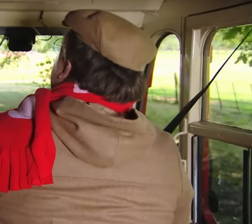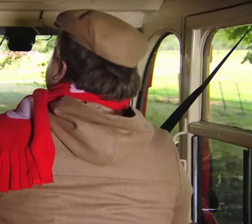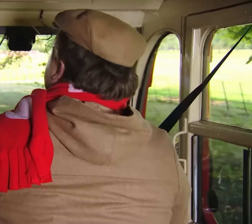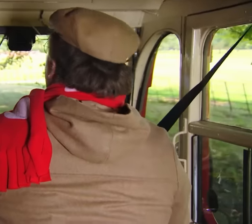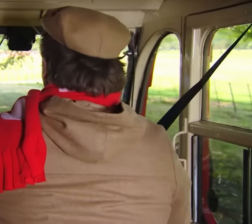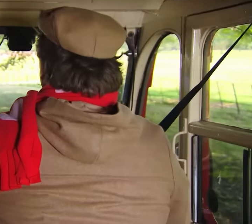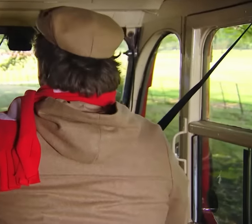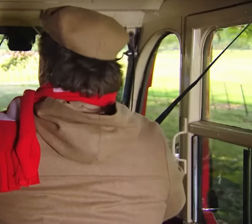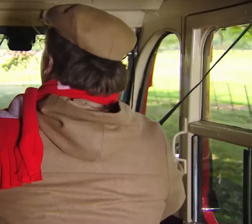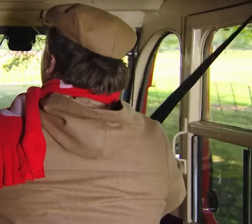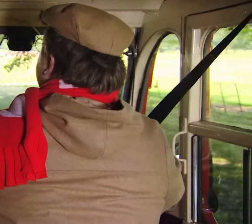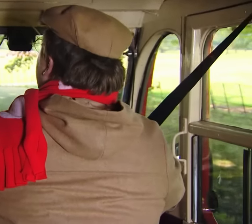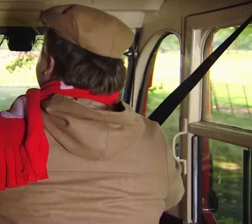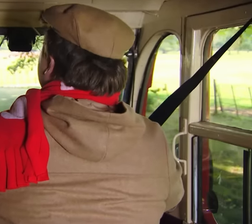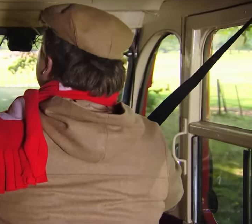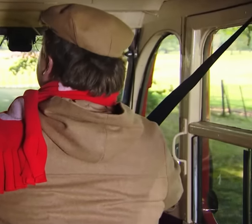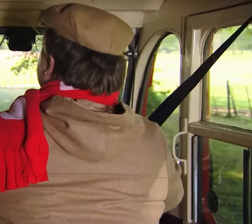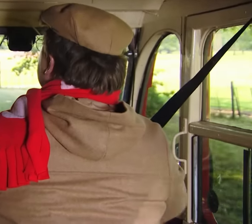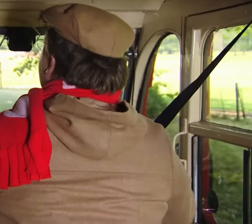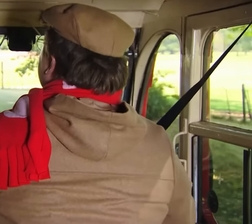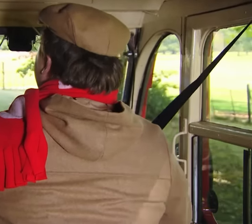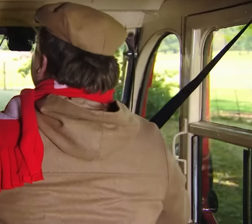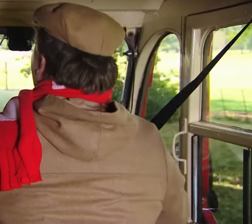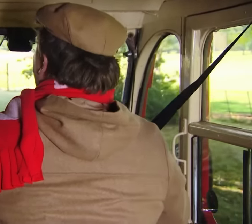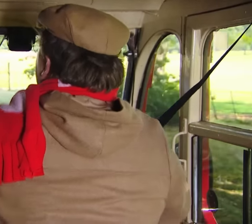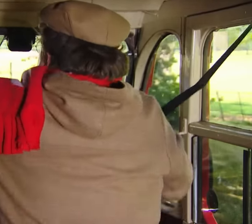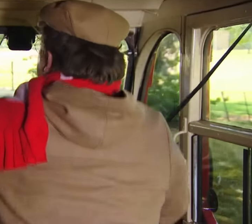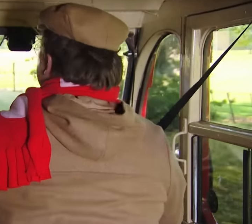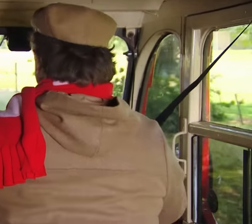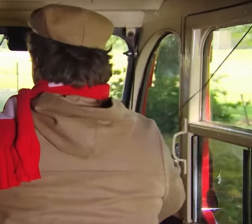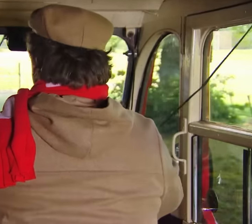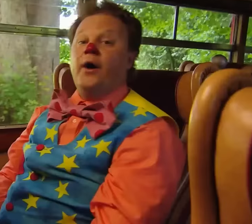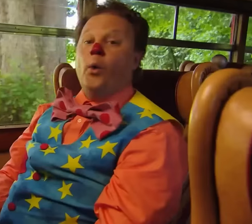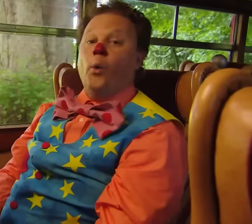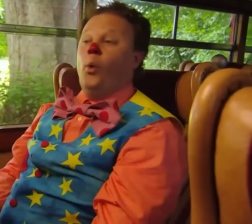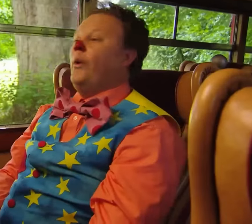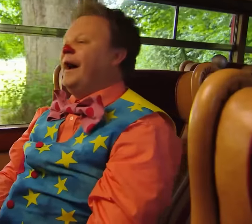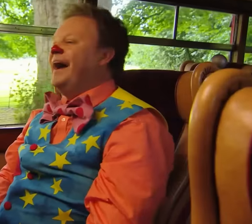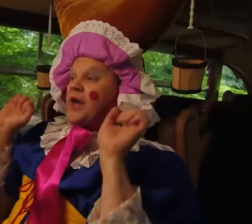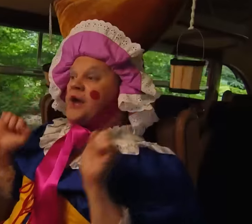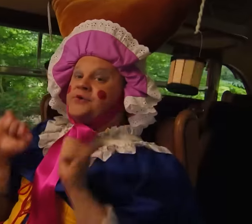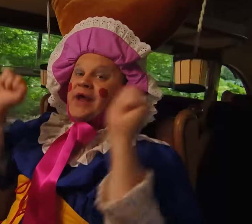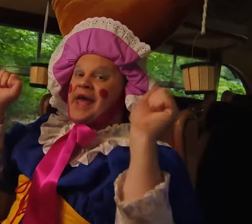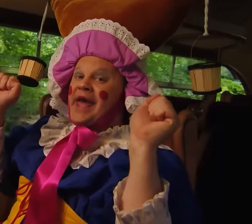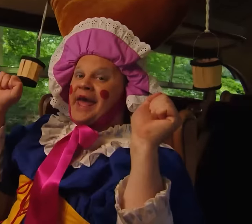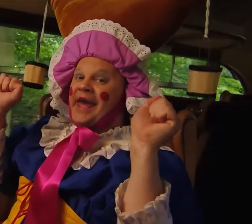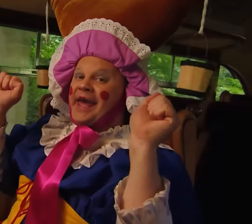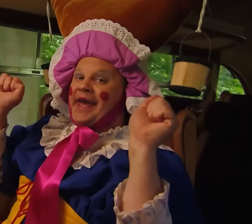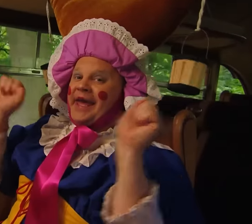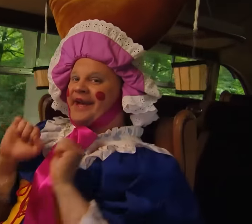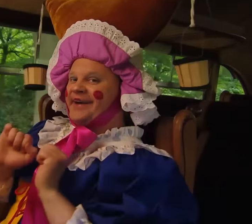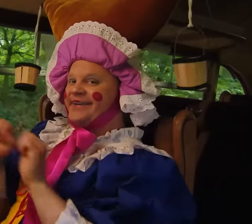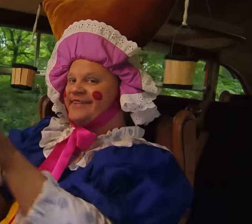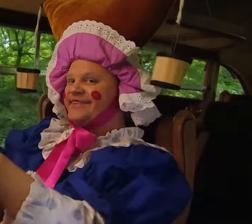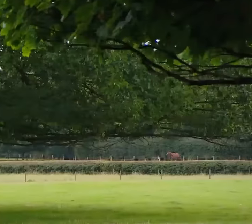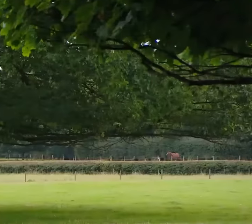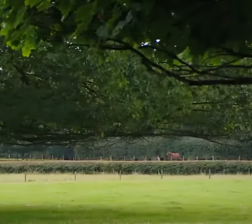Next stop, Lord Tumble's croquet lord. Ooh. Hooray!